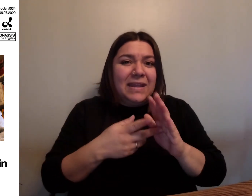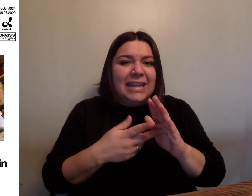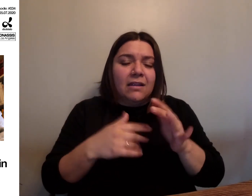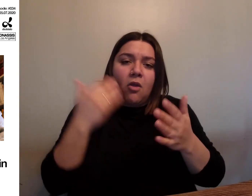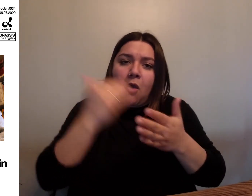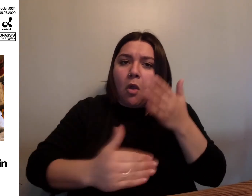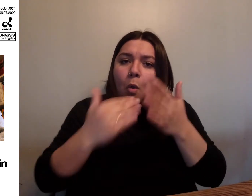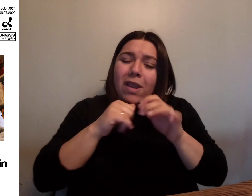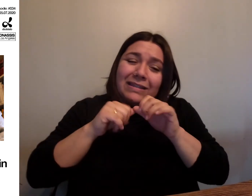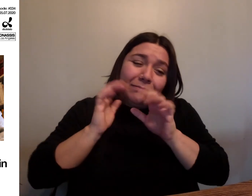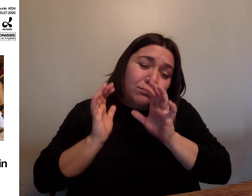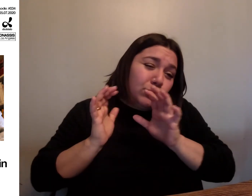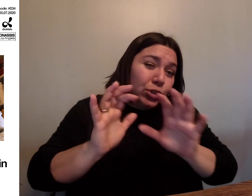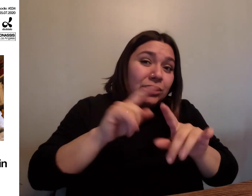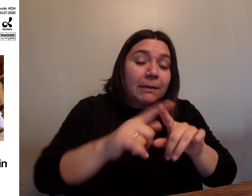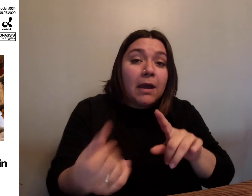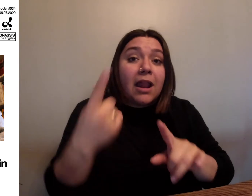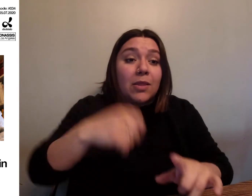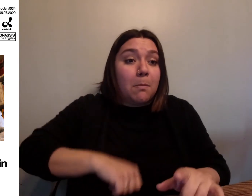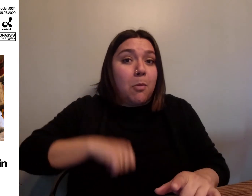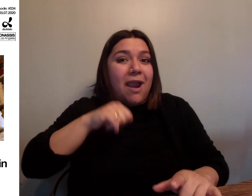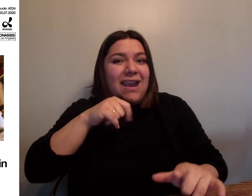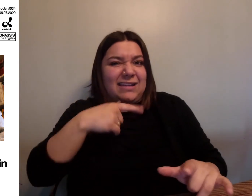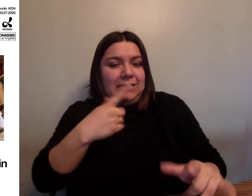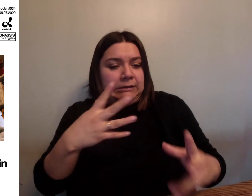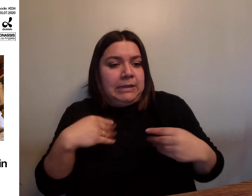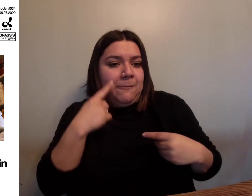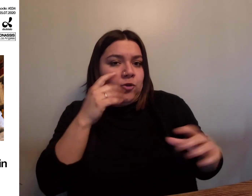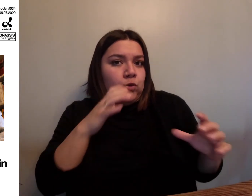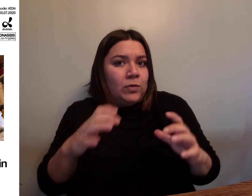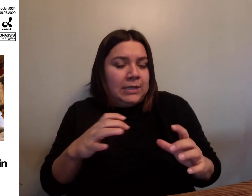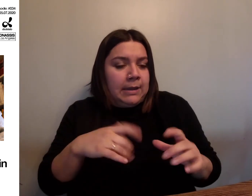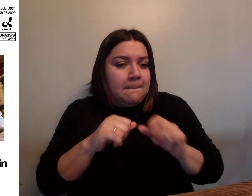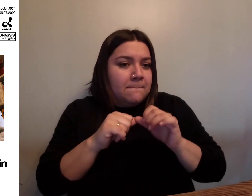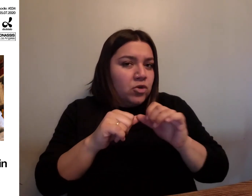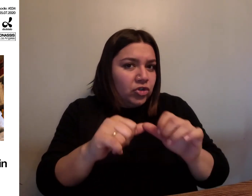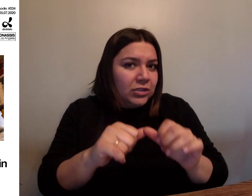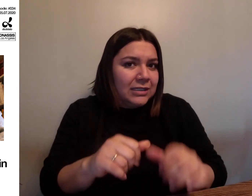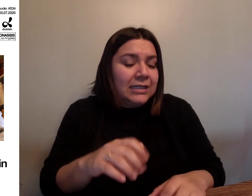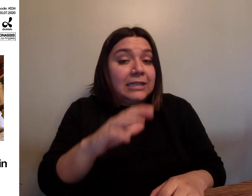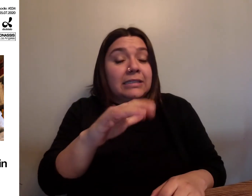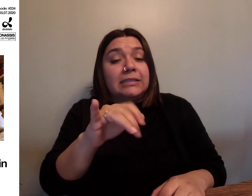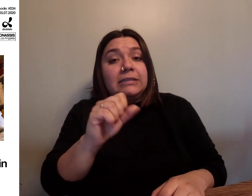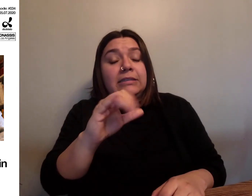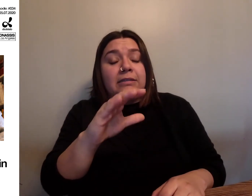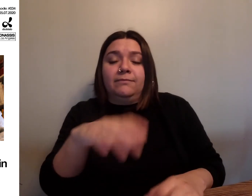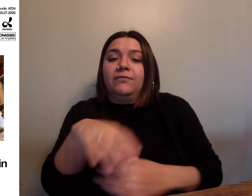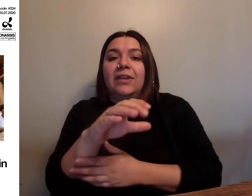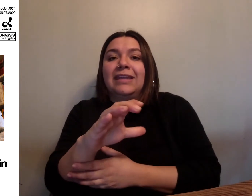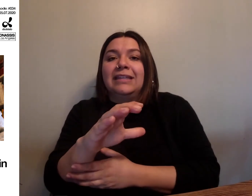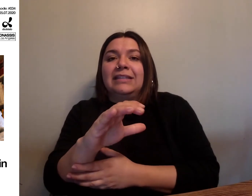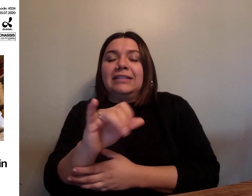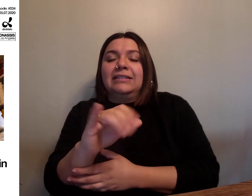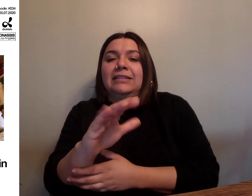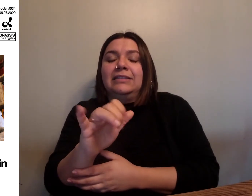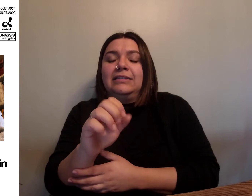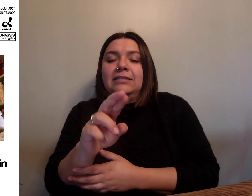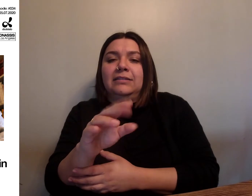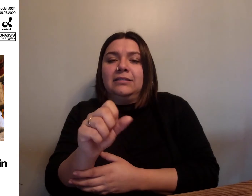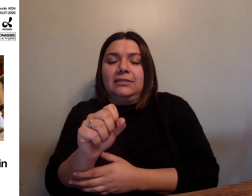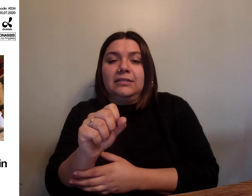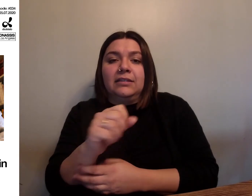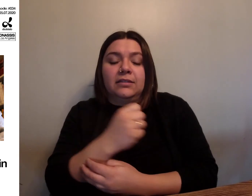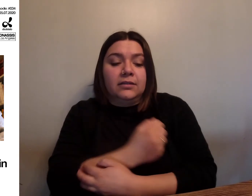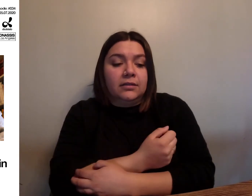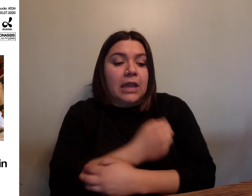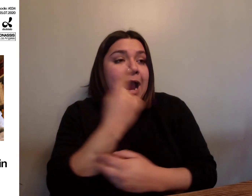it's the pride he takes in doing it. In other words, Sisyphus is happy right. in the